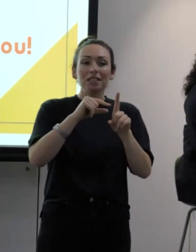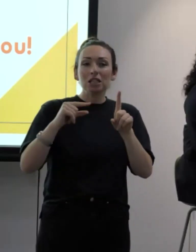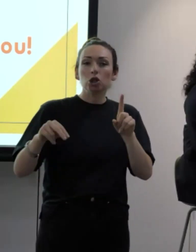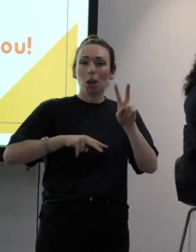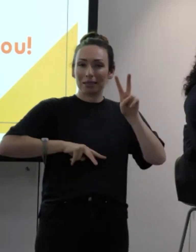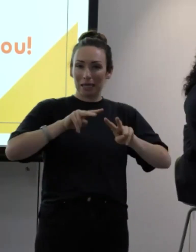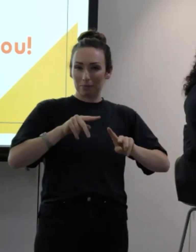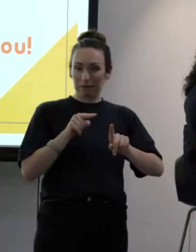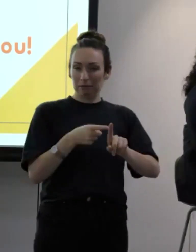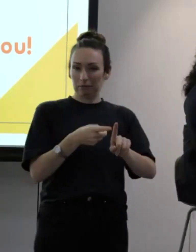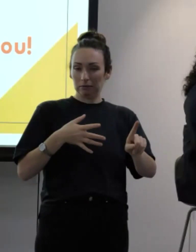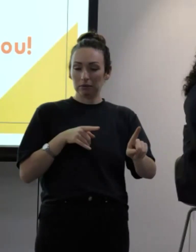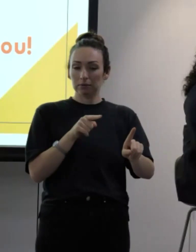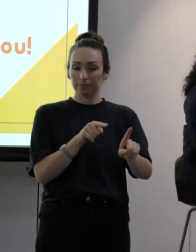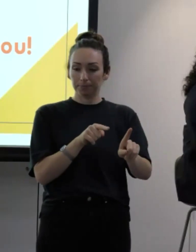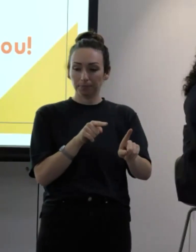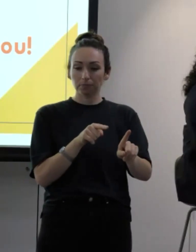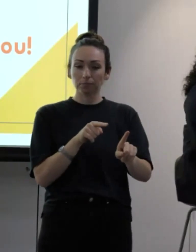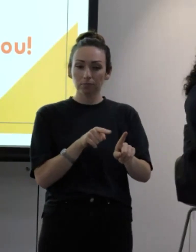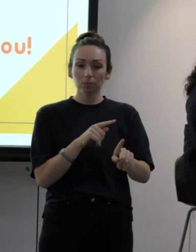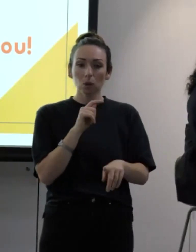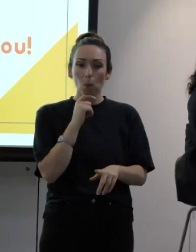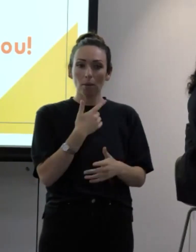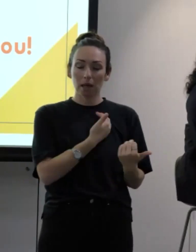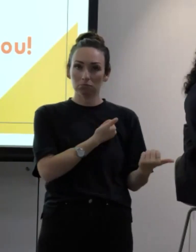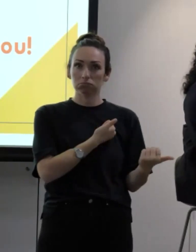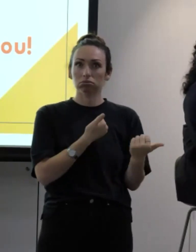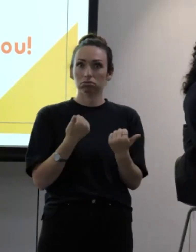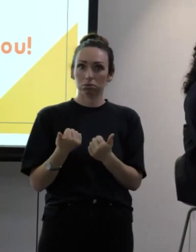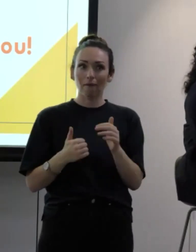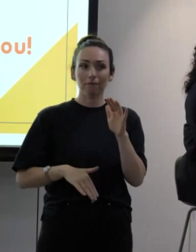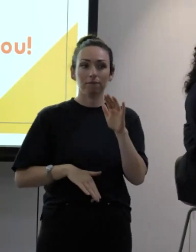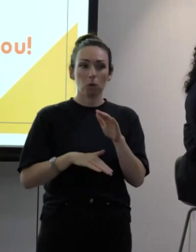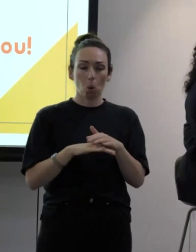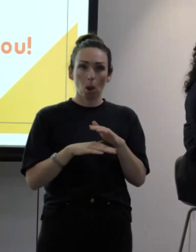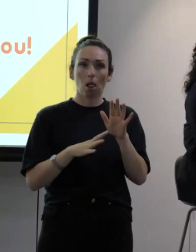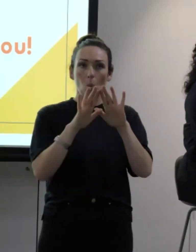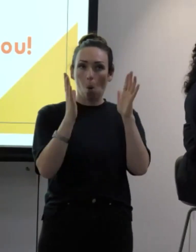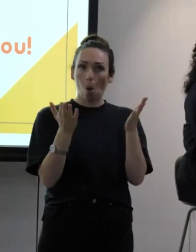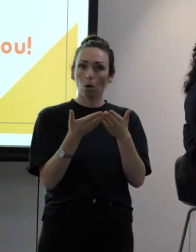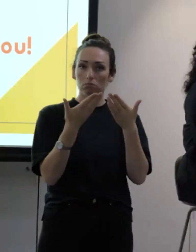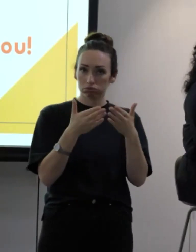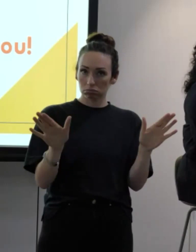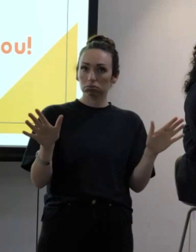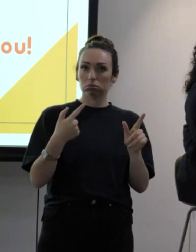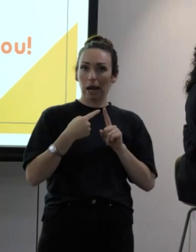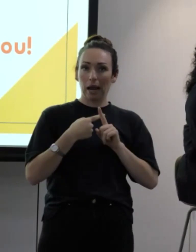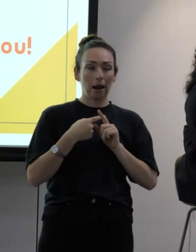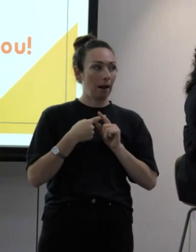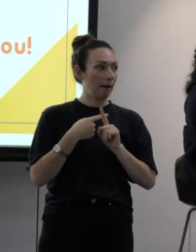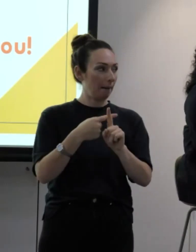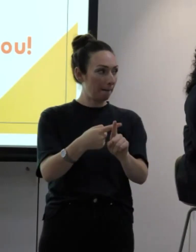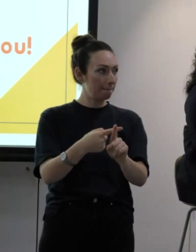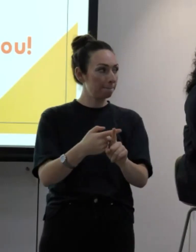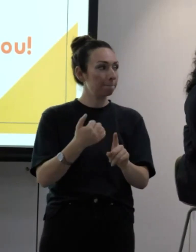is going to definitely be effective broadly. My question is more around digital therapeutics